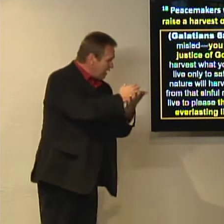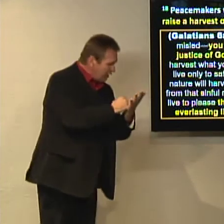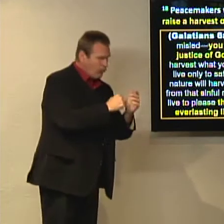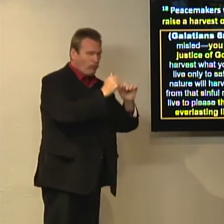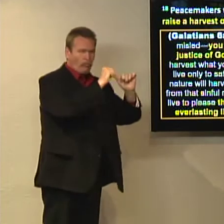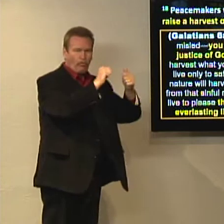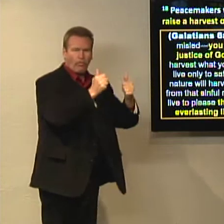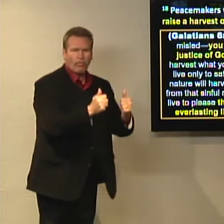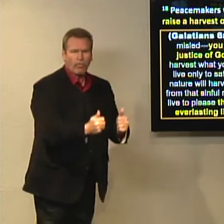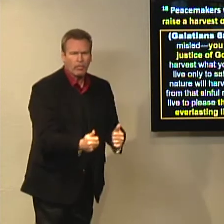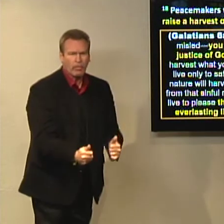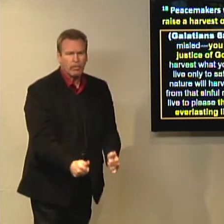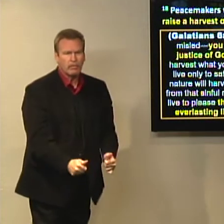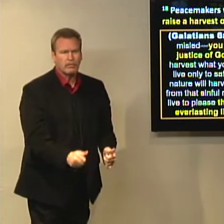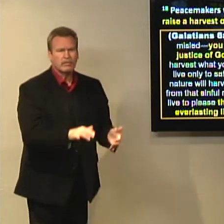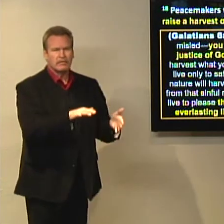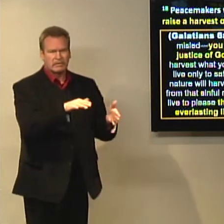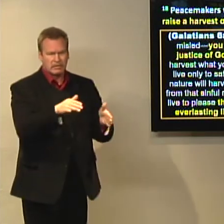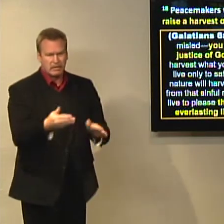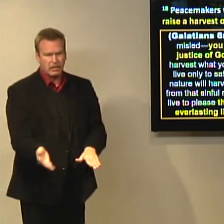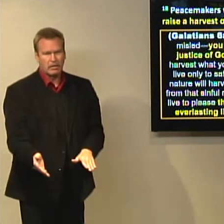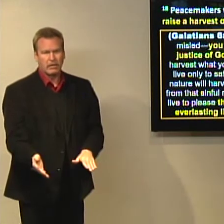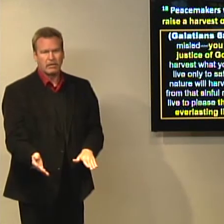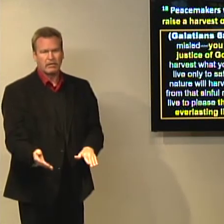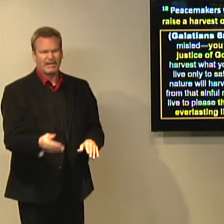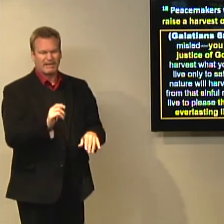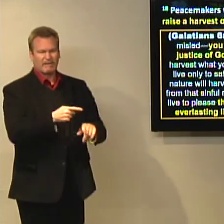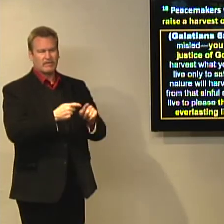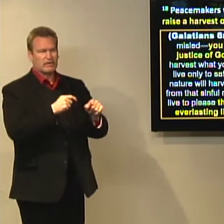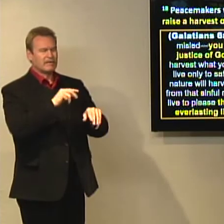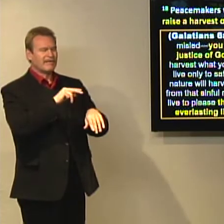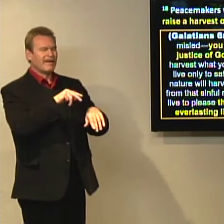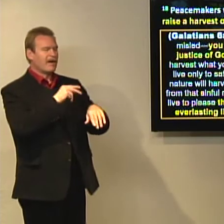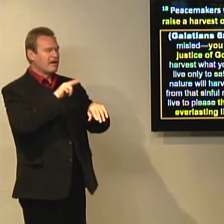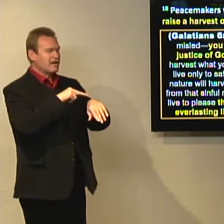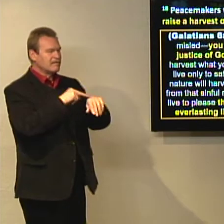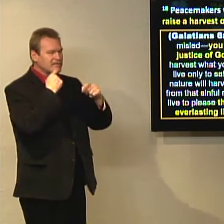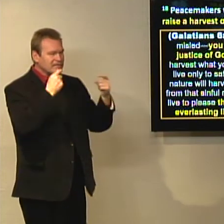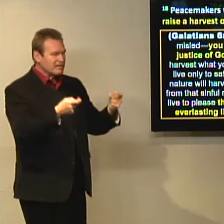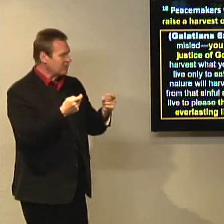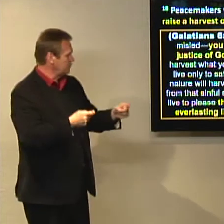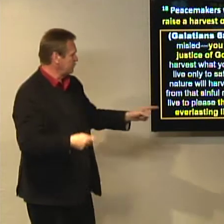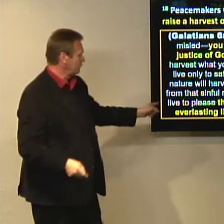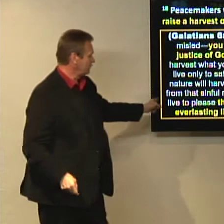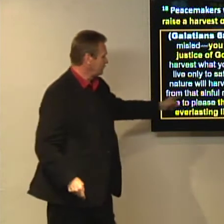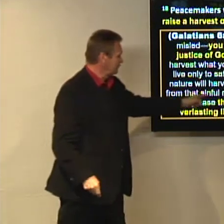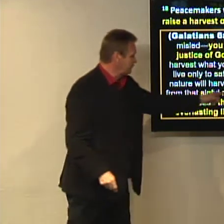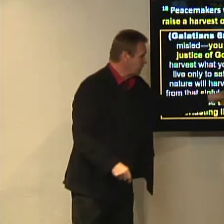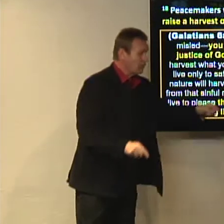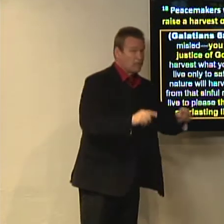own sinful nature will harvest decay and death from that sinful nature.